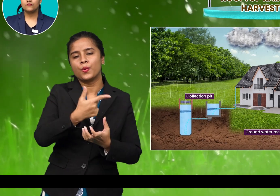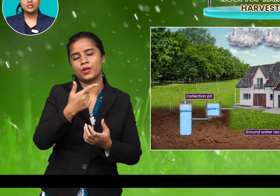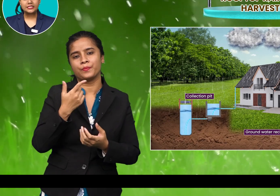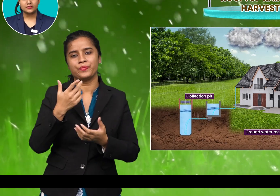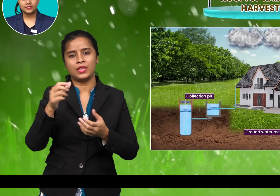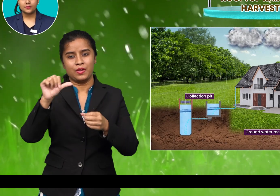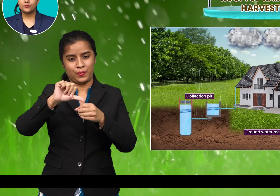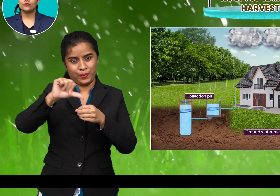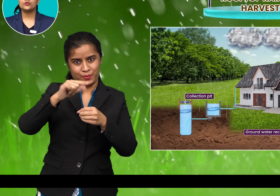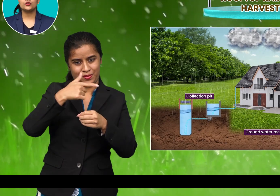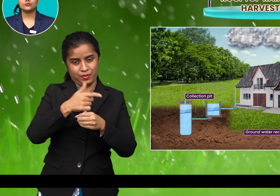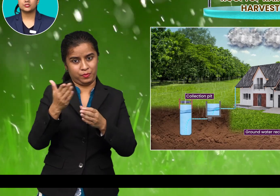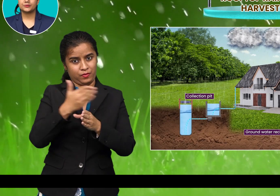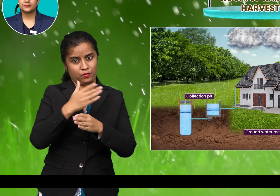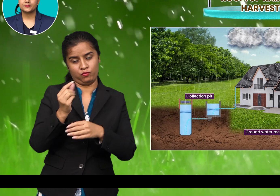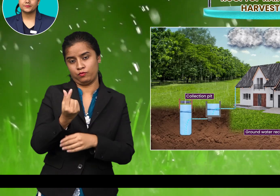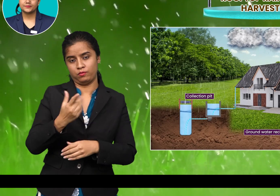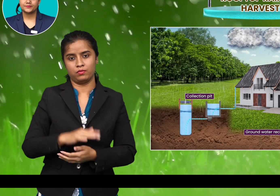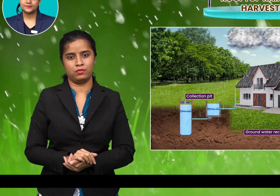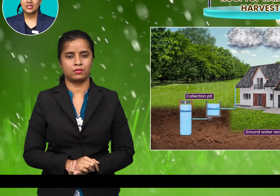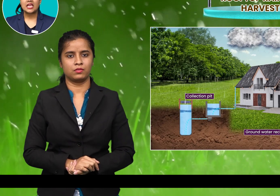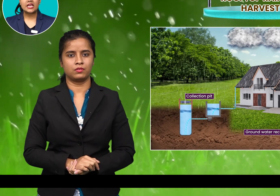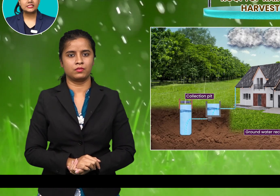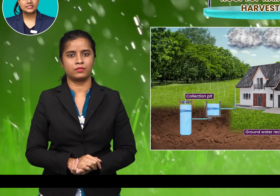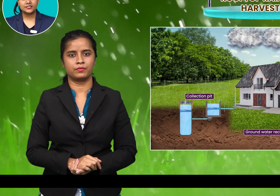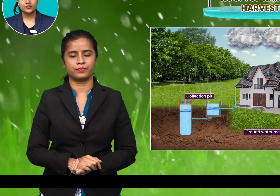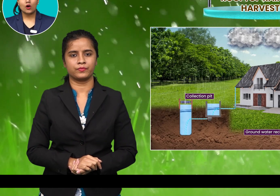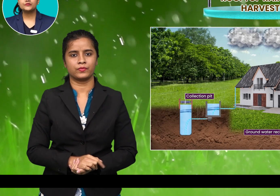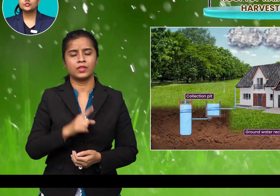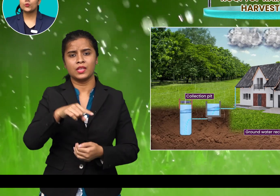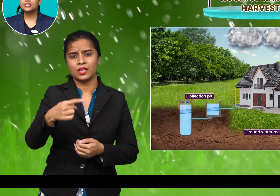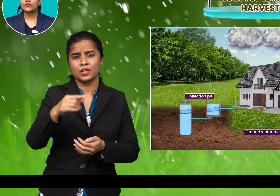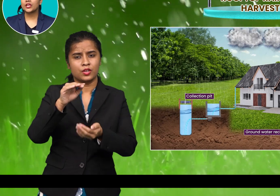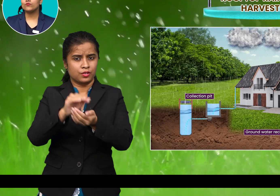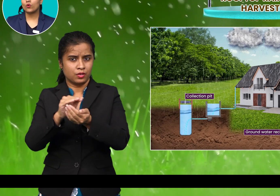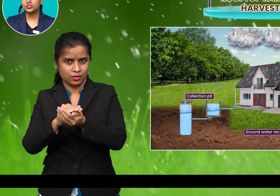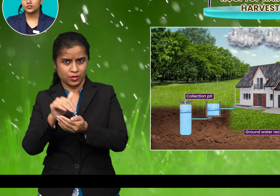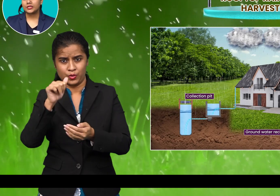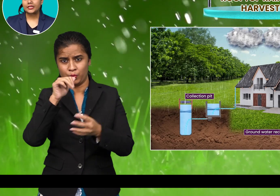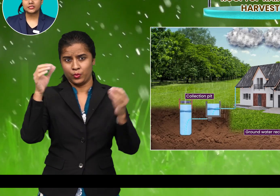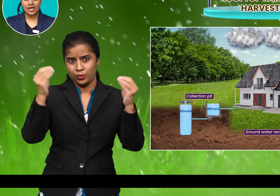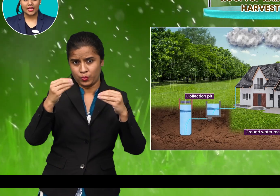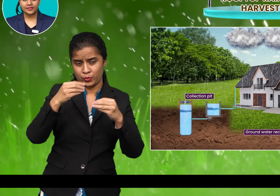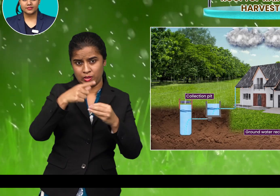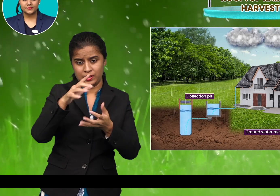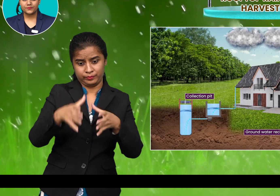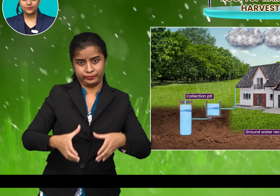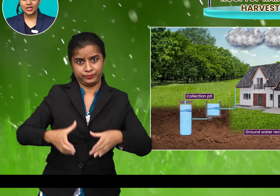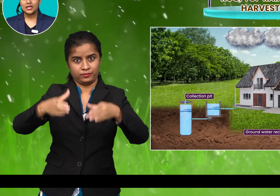be filtered before use. Instead of storing the rainwater in a